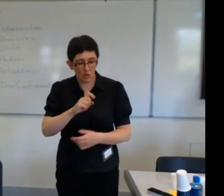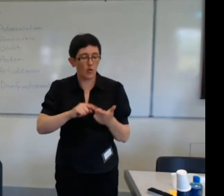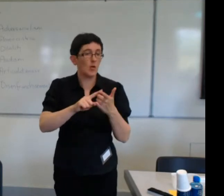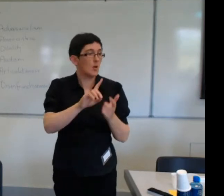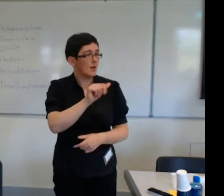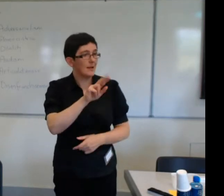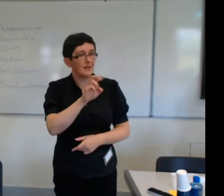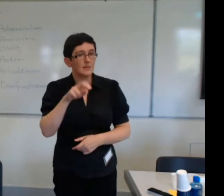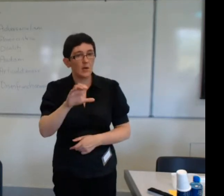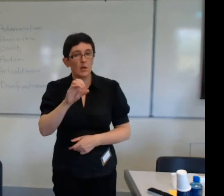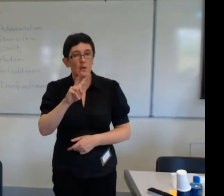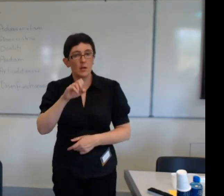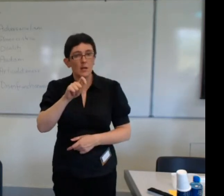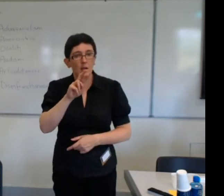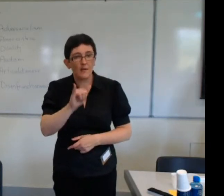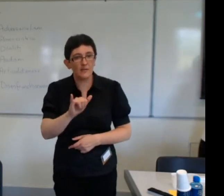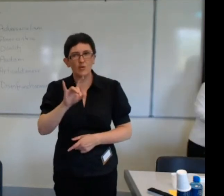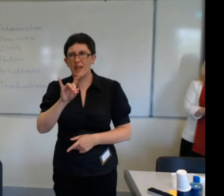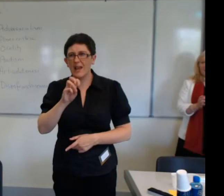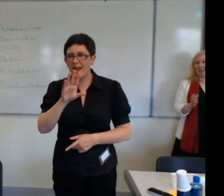Darren Coventry Howlett, that's a mouthful to remember,